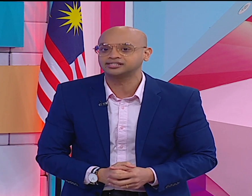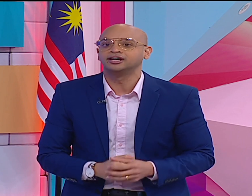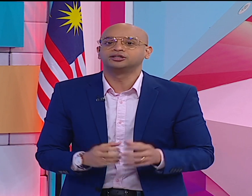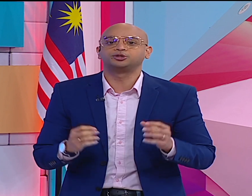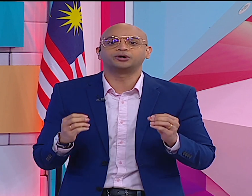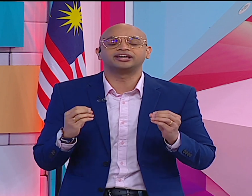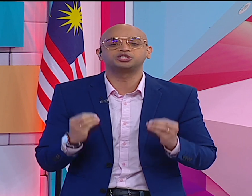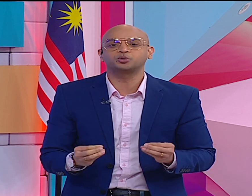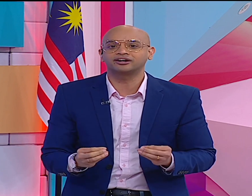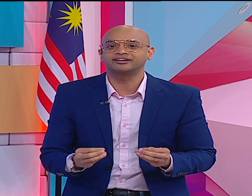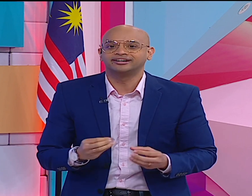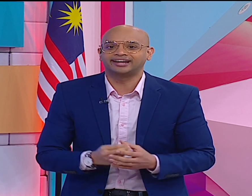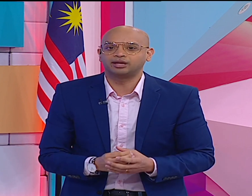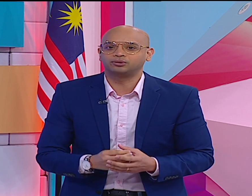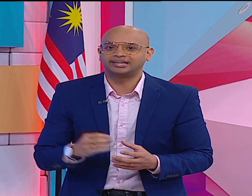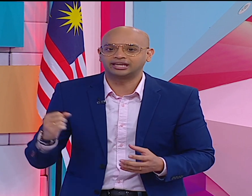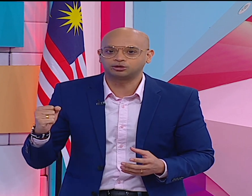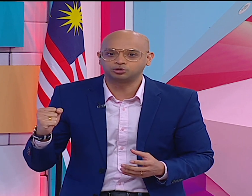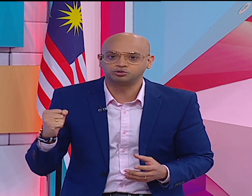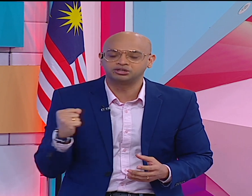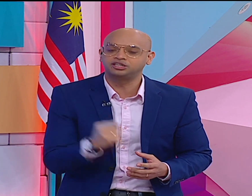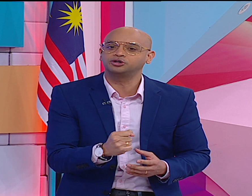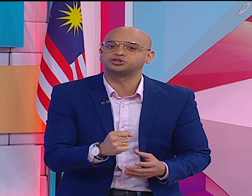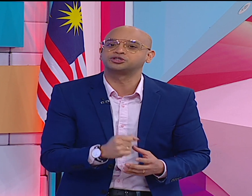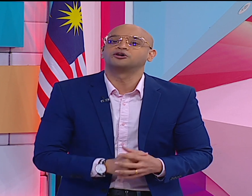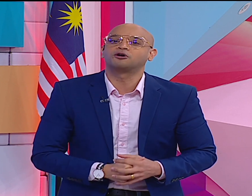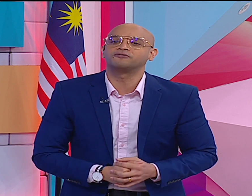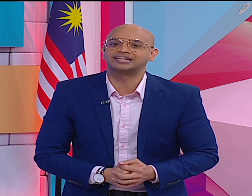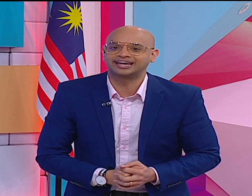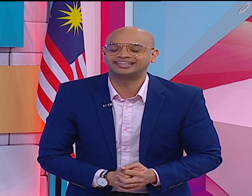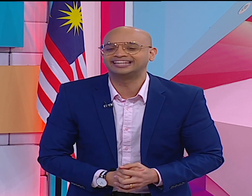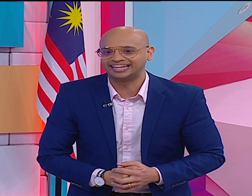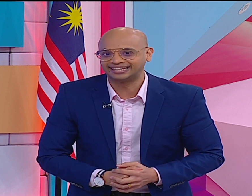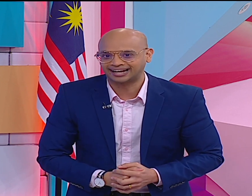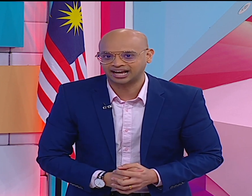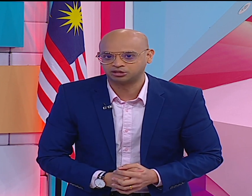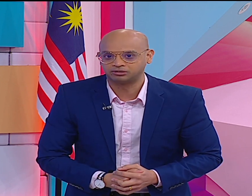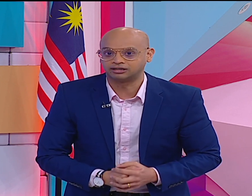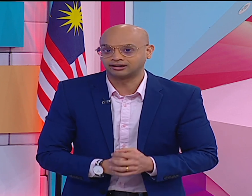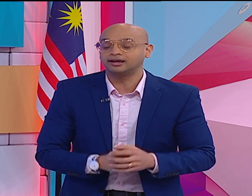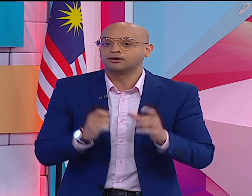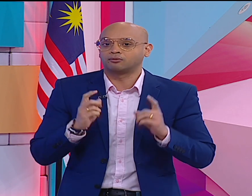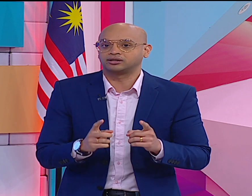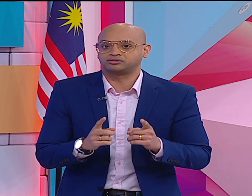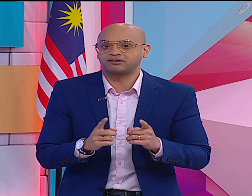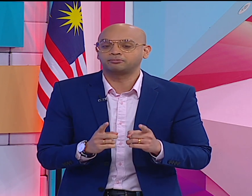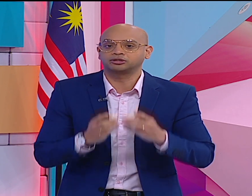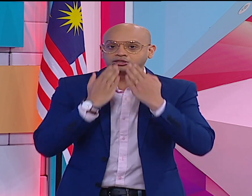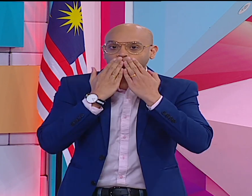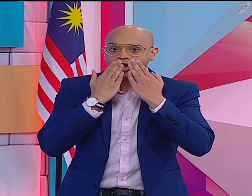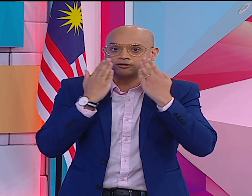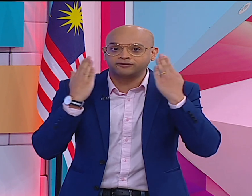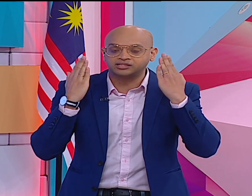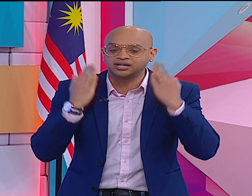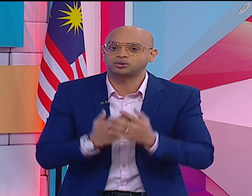in place to ensure that we get to reduce COVID-19 in the country, okay? What's very important